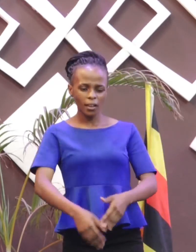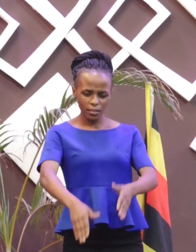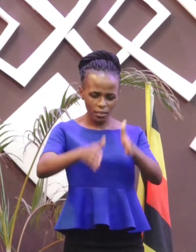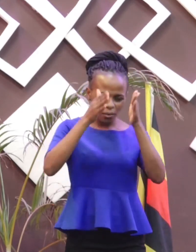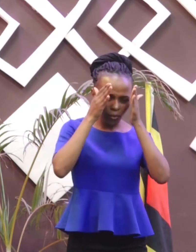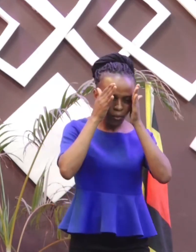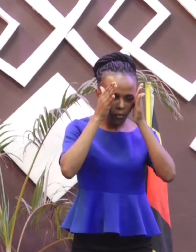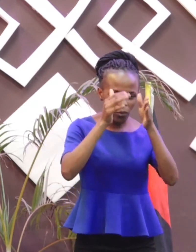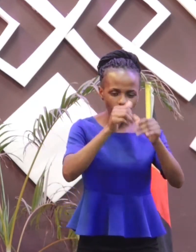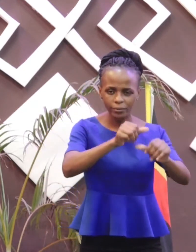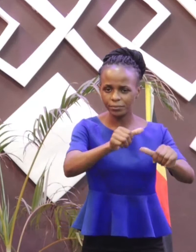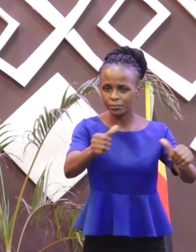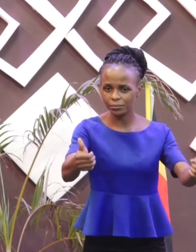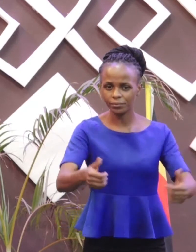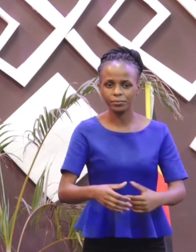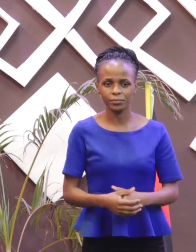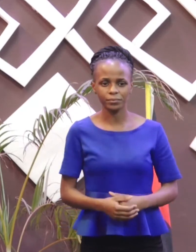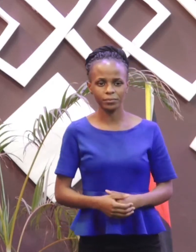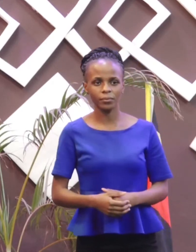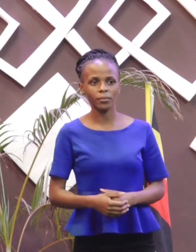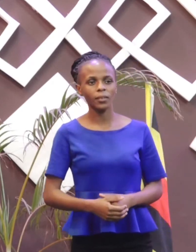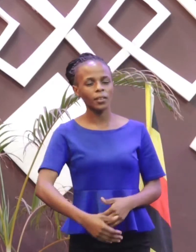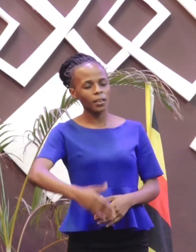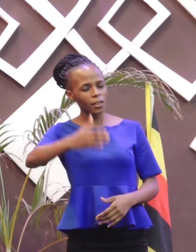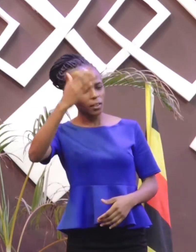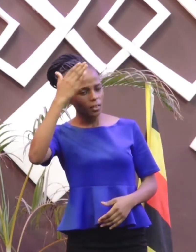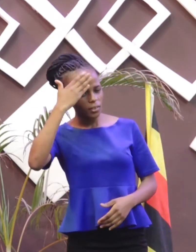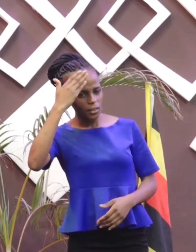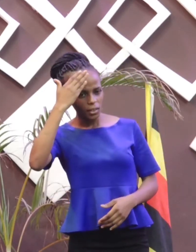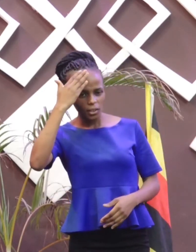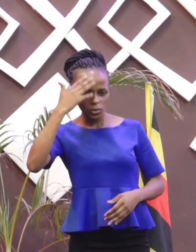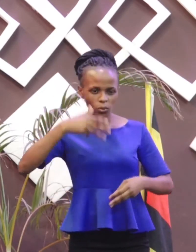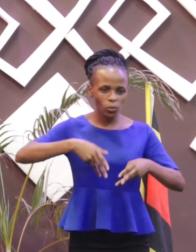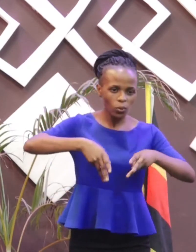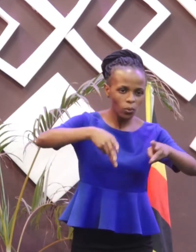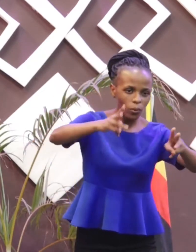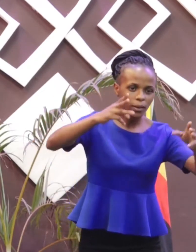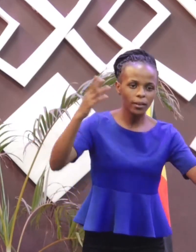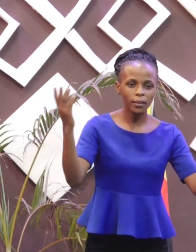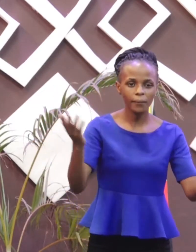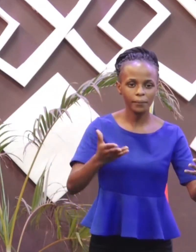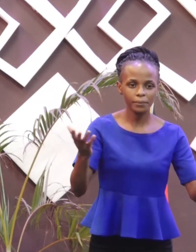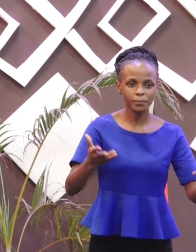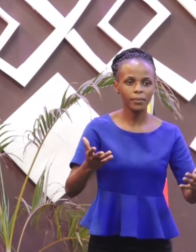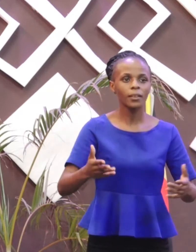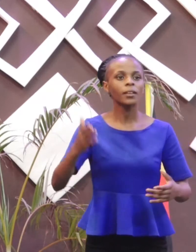focused. Babeerako ne we batunudde. They know where they are going. Bamanyi ddala wawe balaga. They know what they